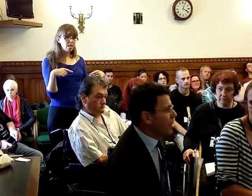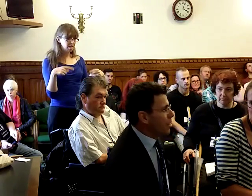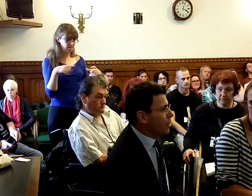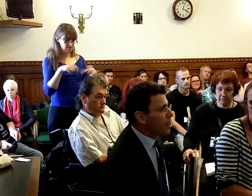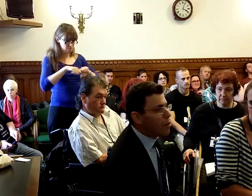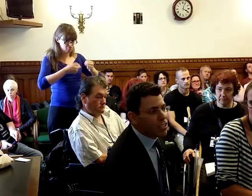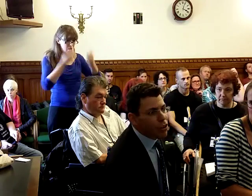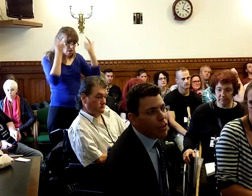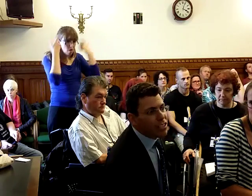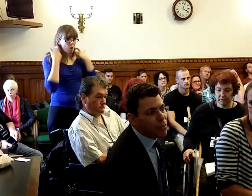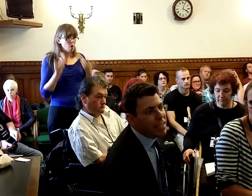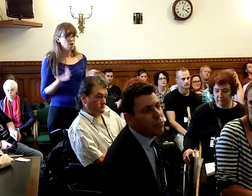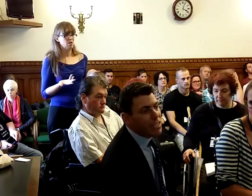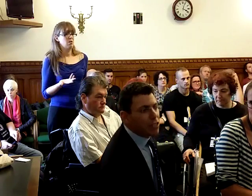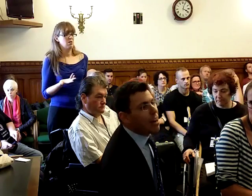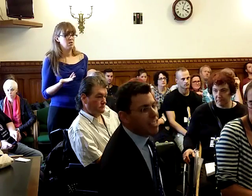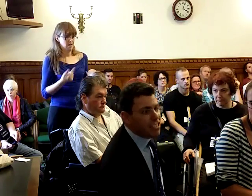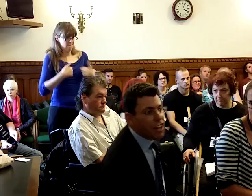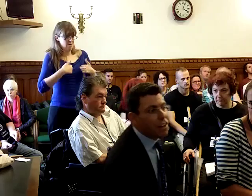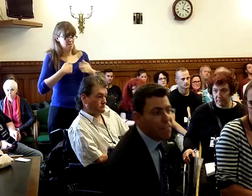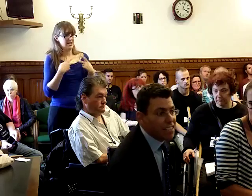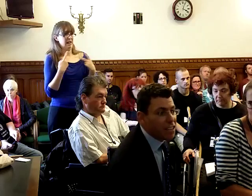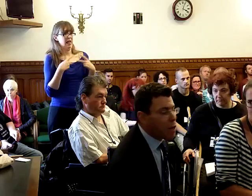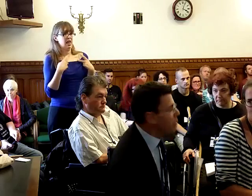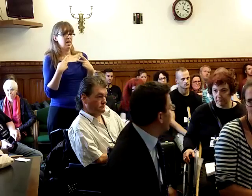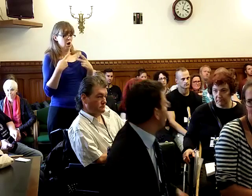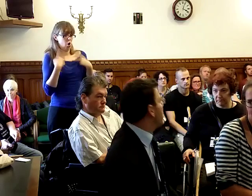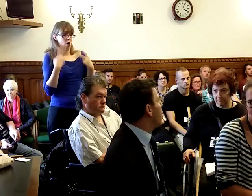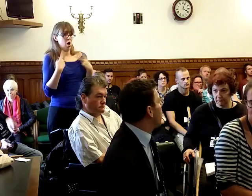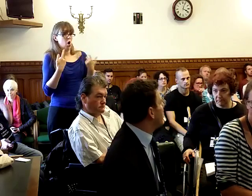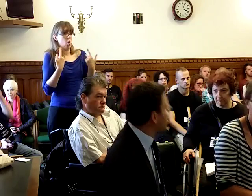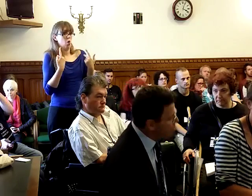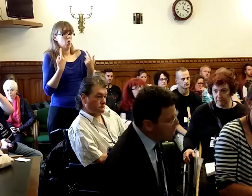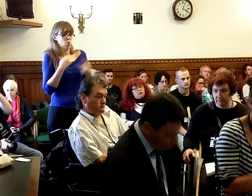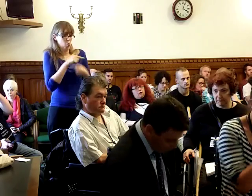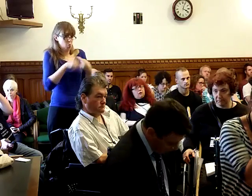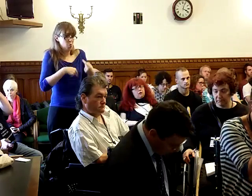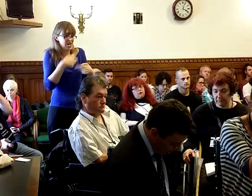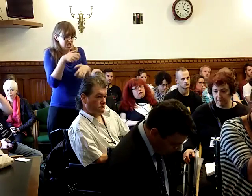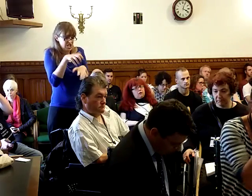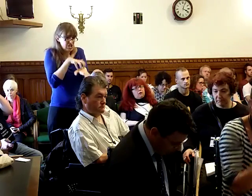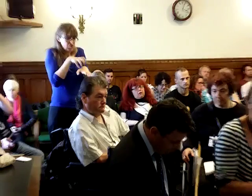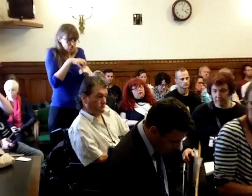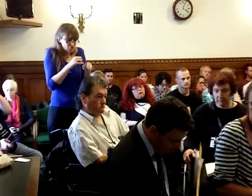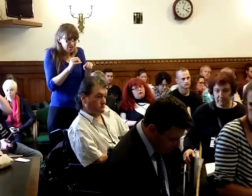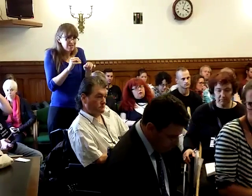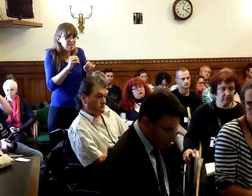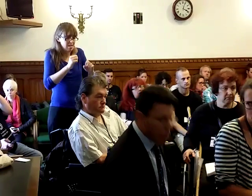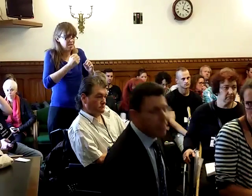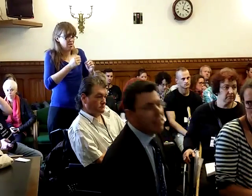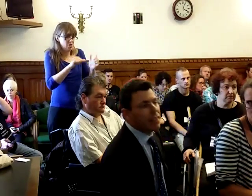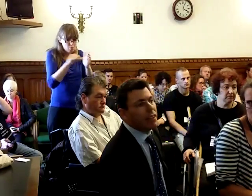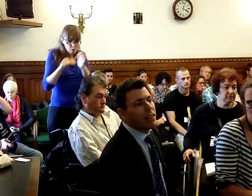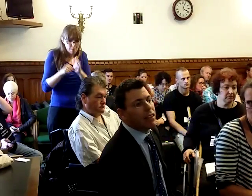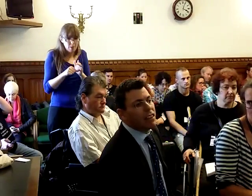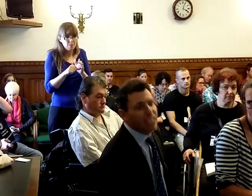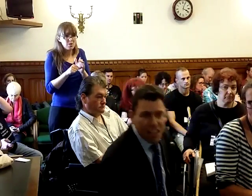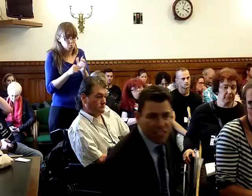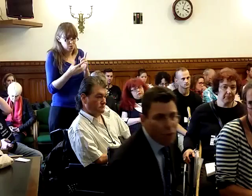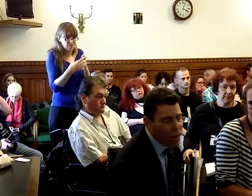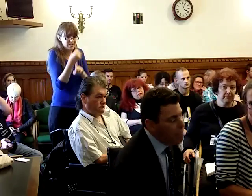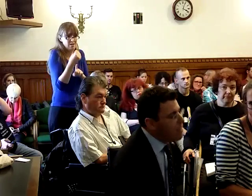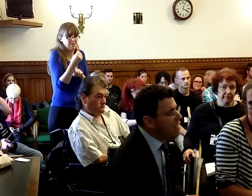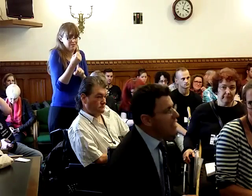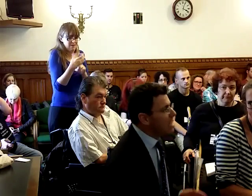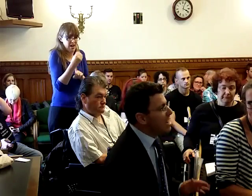unfortunately, you know, as lawyers, we scratch the surface because we know there are so many other people out there. But